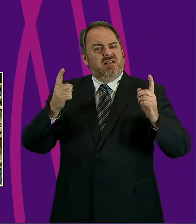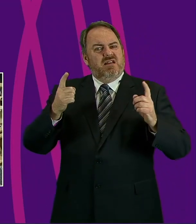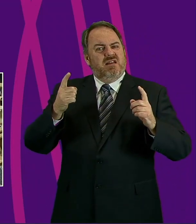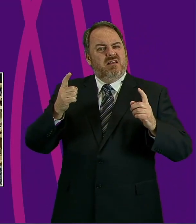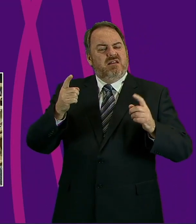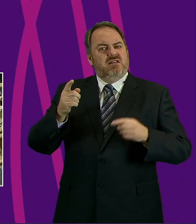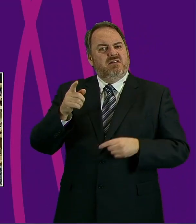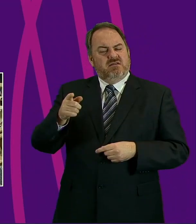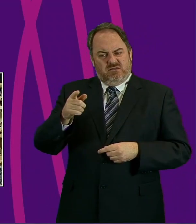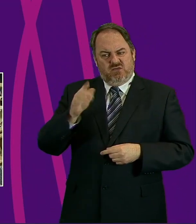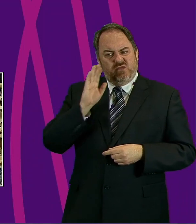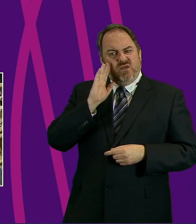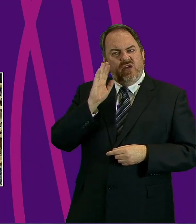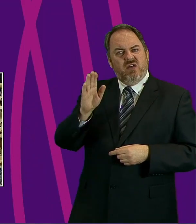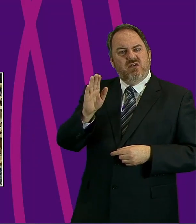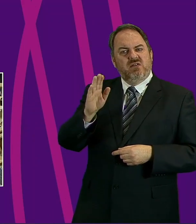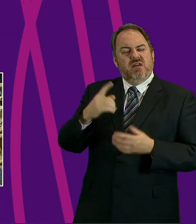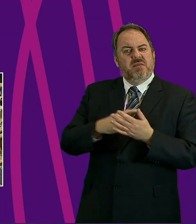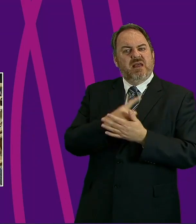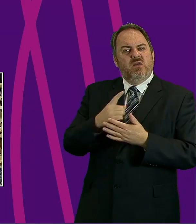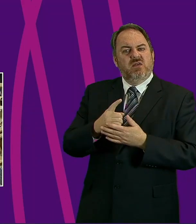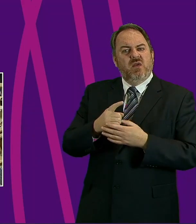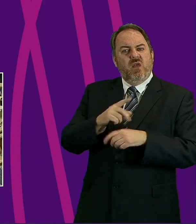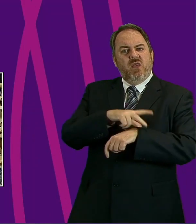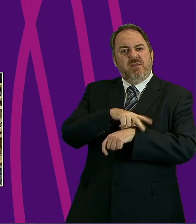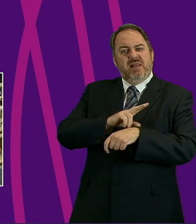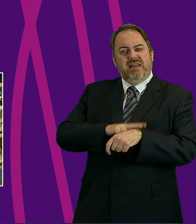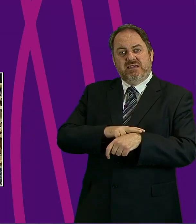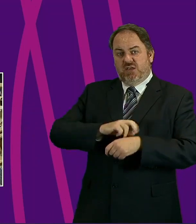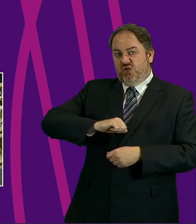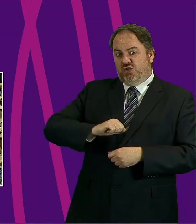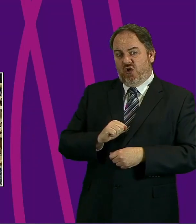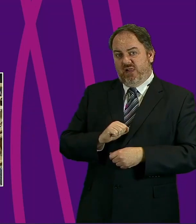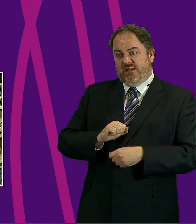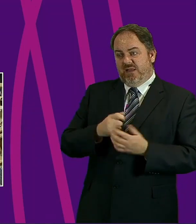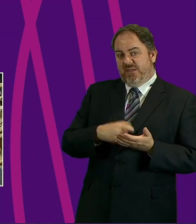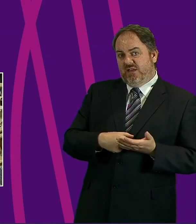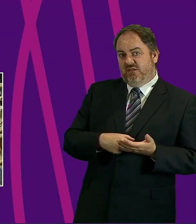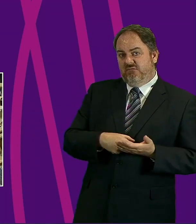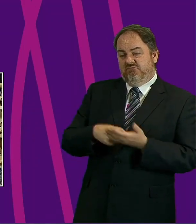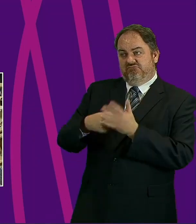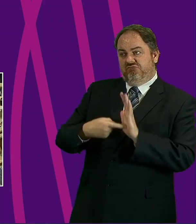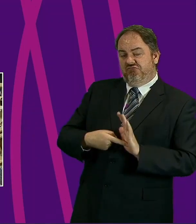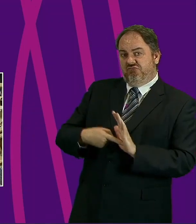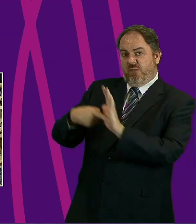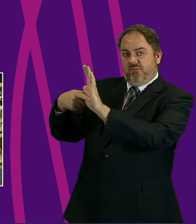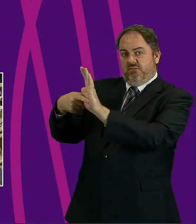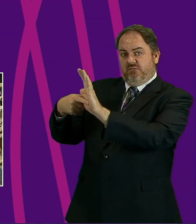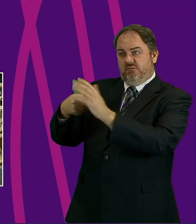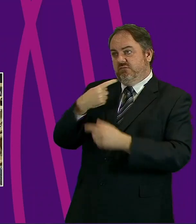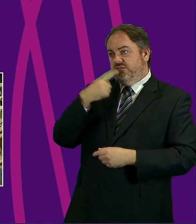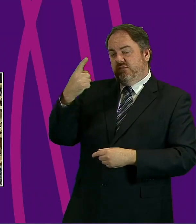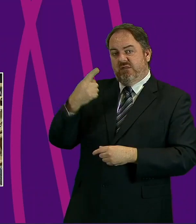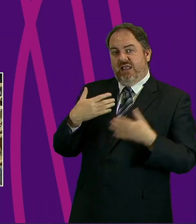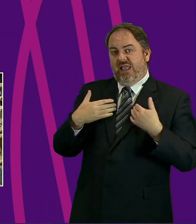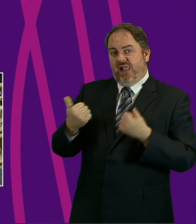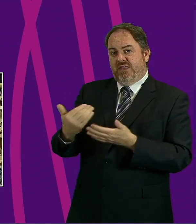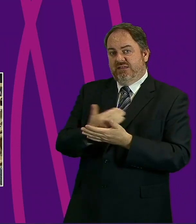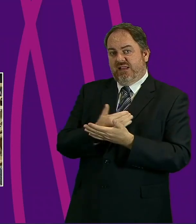the referral of Police Scotland to the Health and Safety Executive by the Scottish Police Federation for